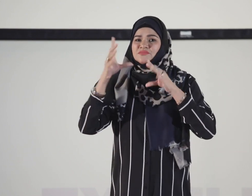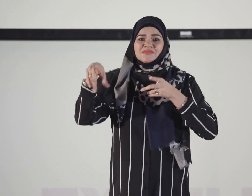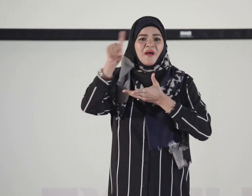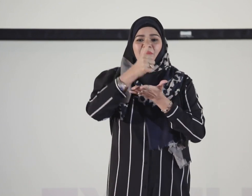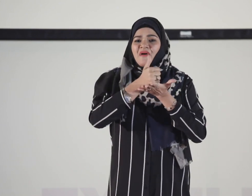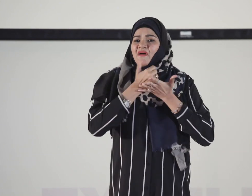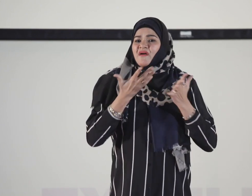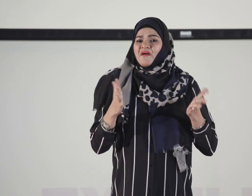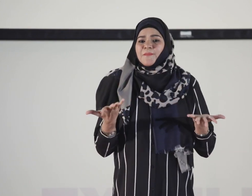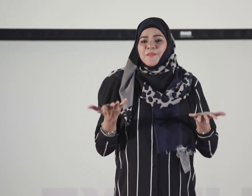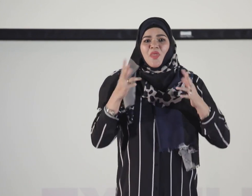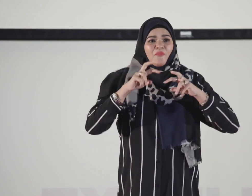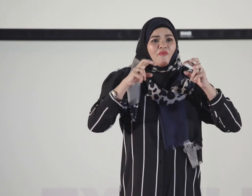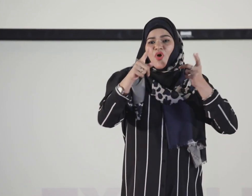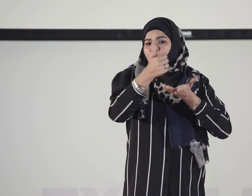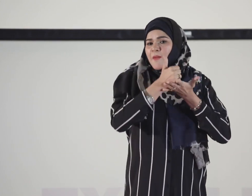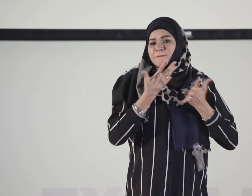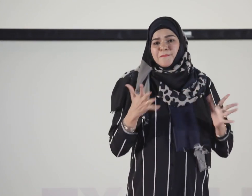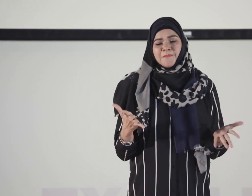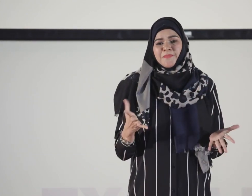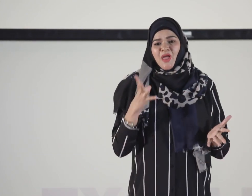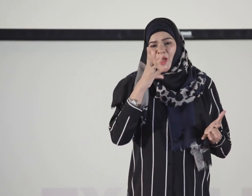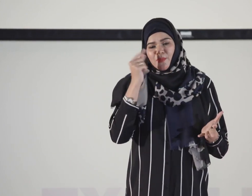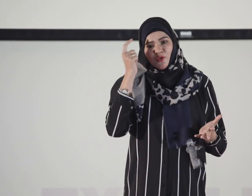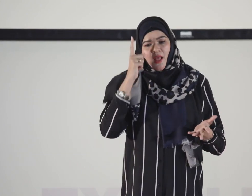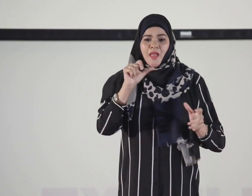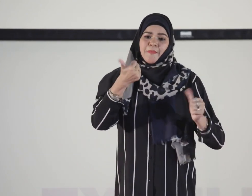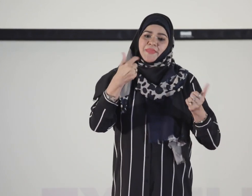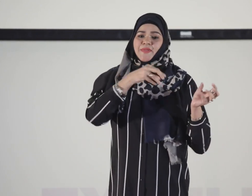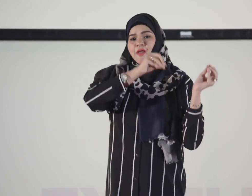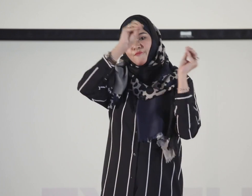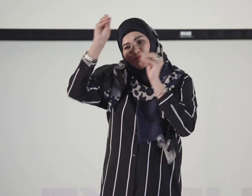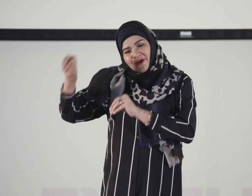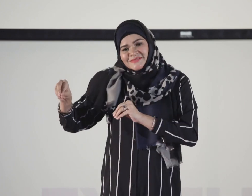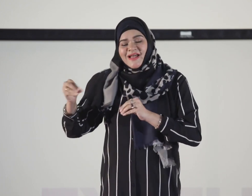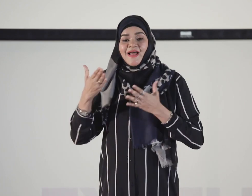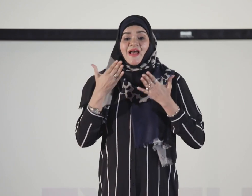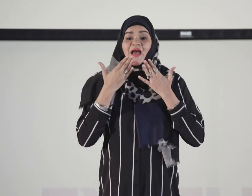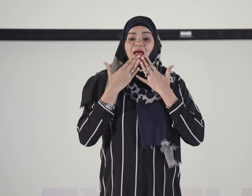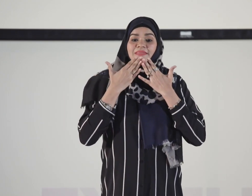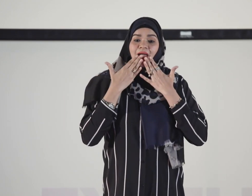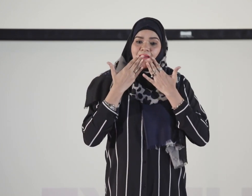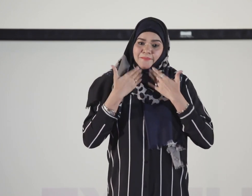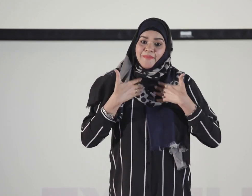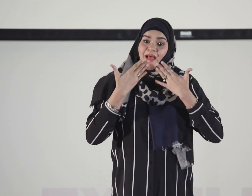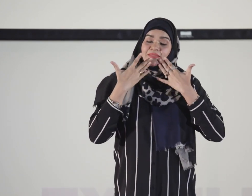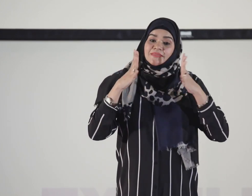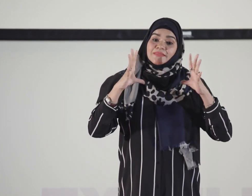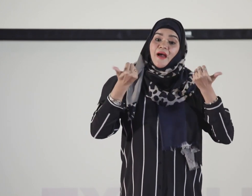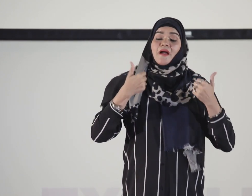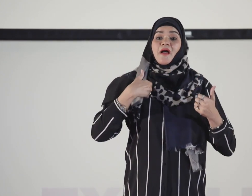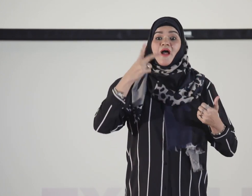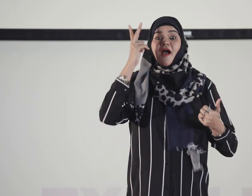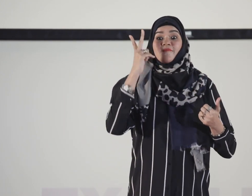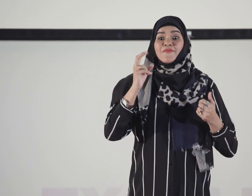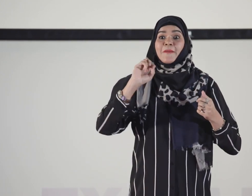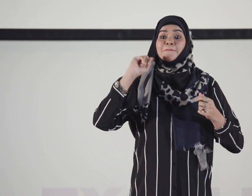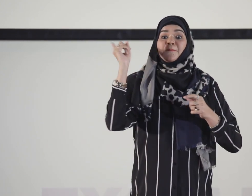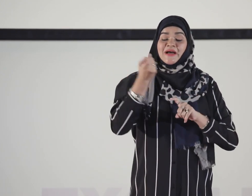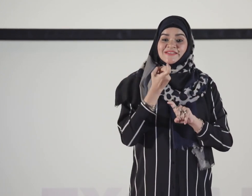great deal of struggle to find a deaf school for me, the same institution where I appeared for my matriculation